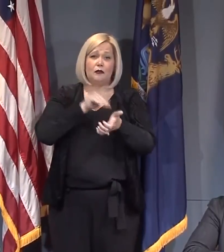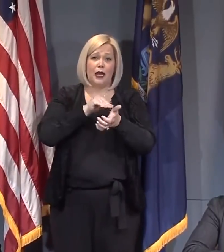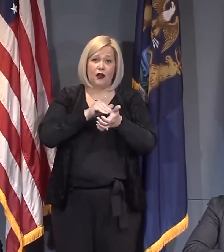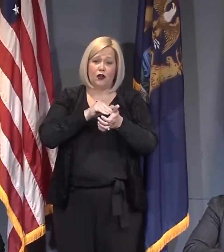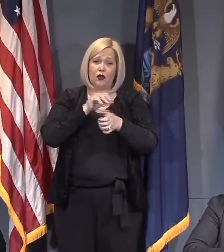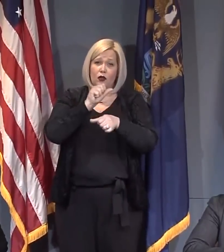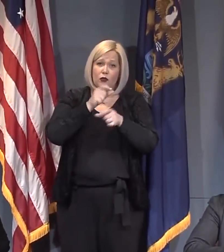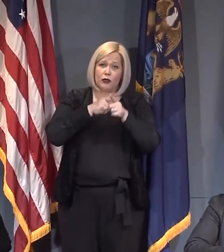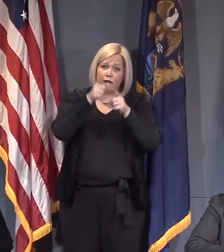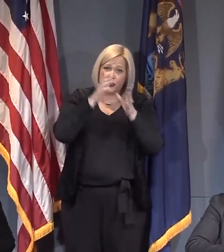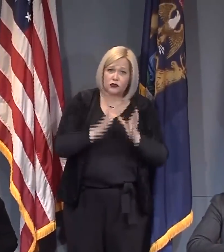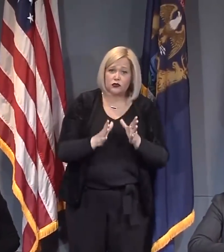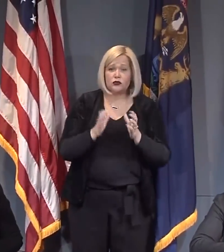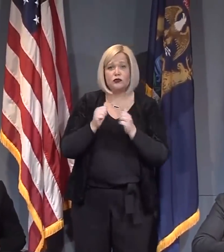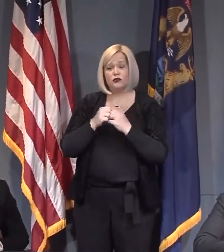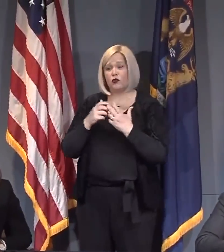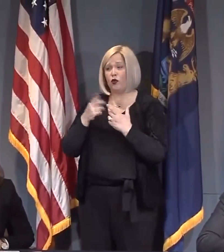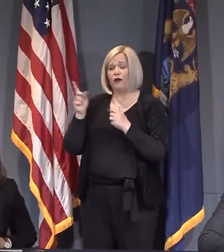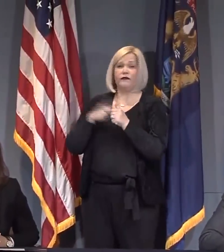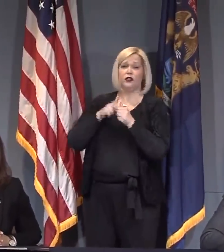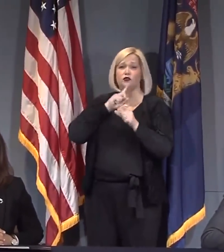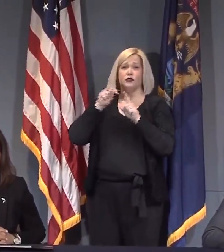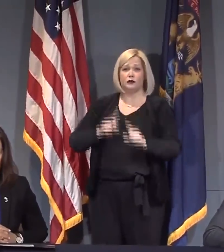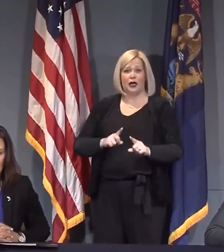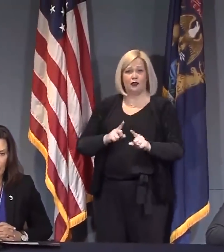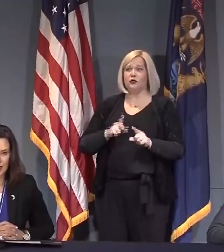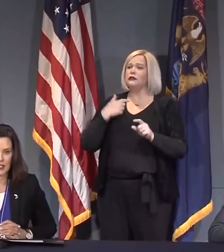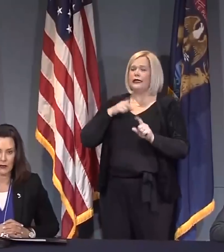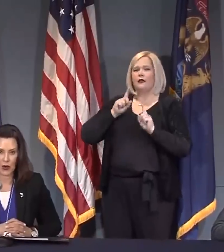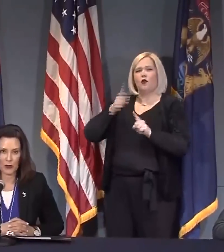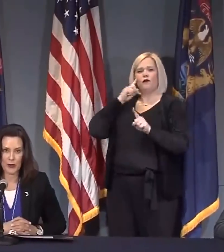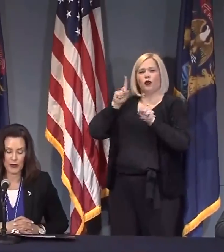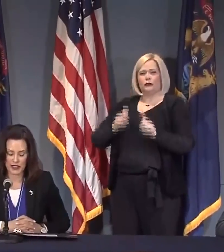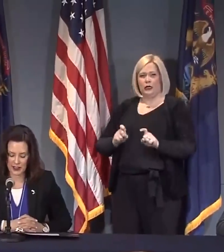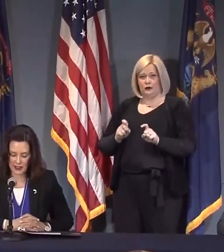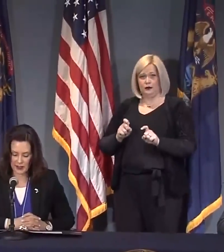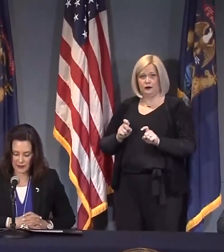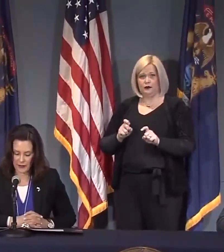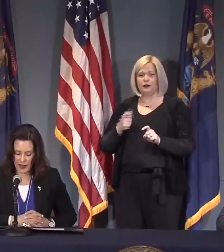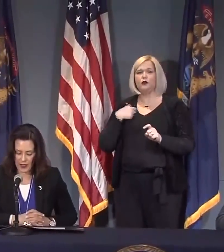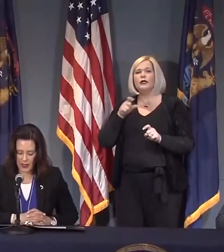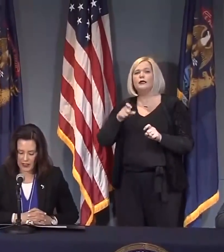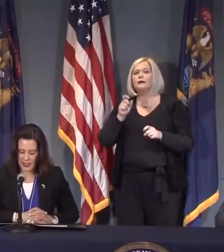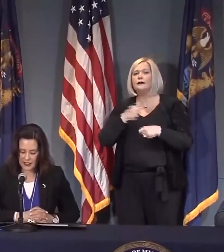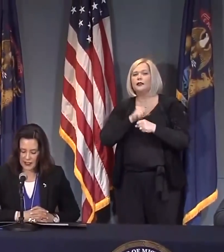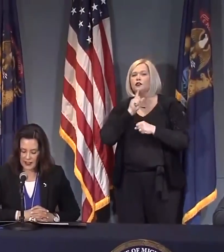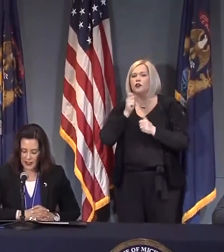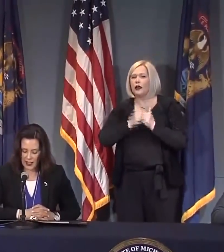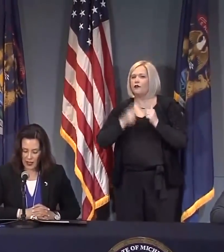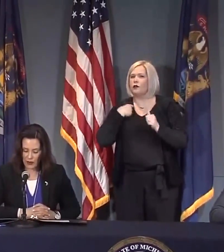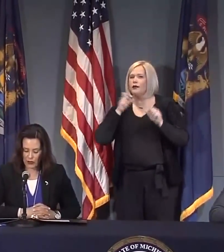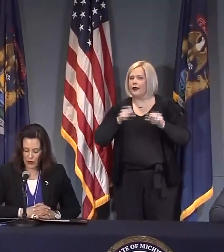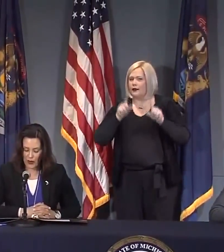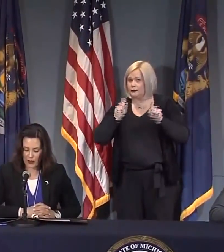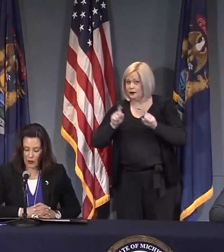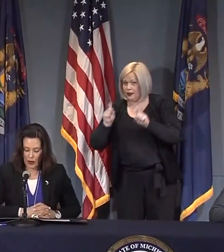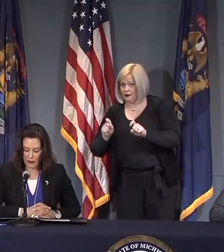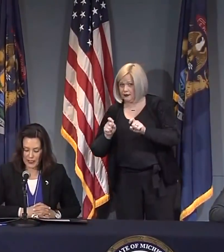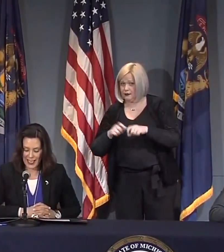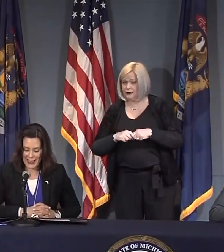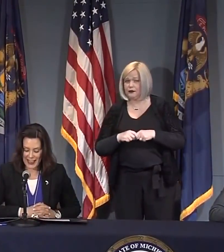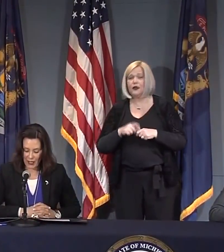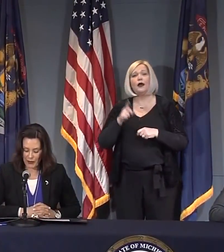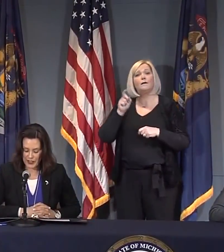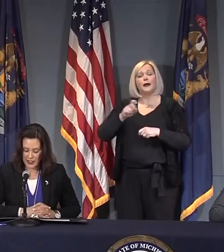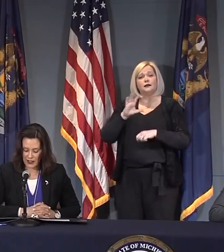responders, whether or not they are experiencing symptoms. We want to get more people tested. Testing will require an